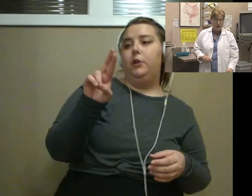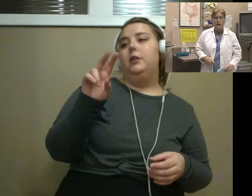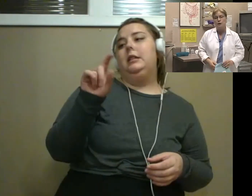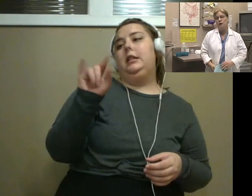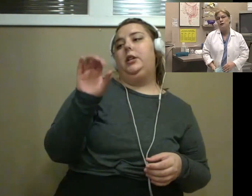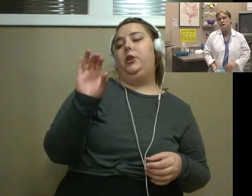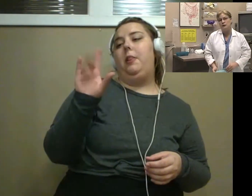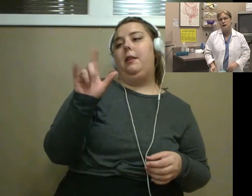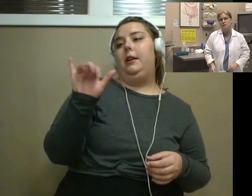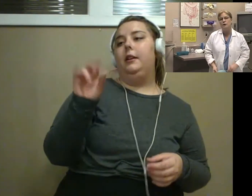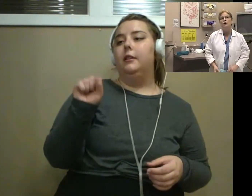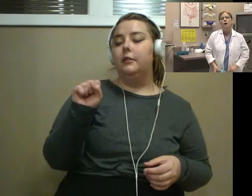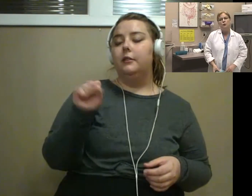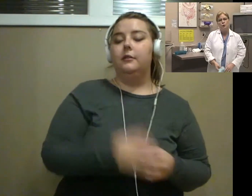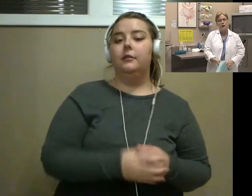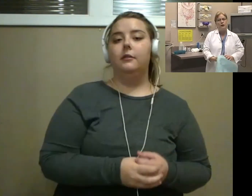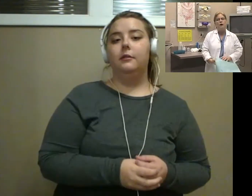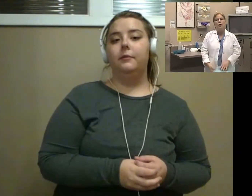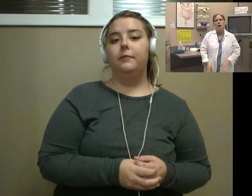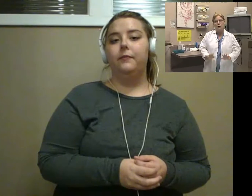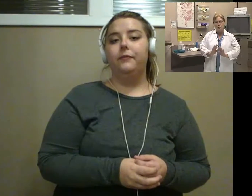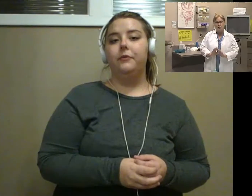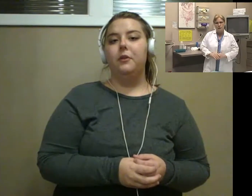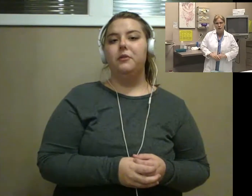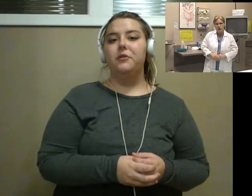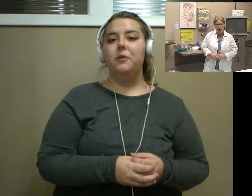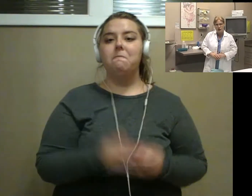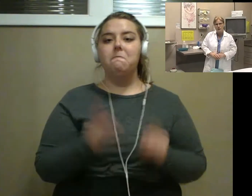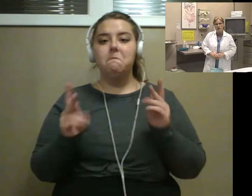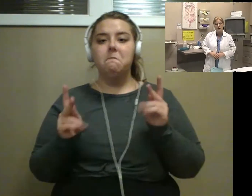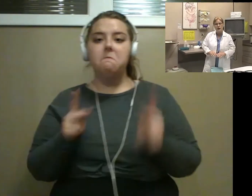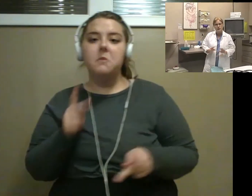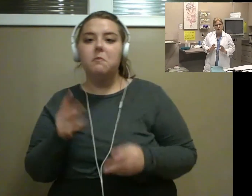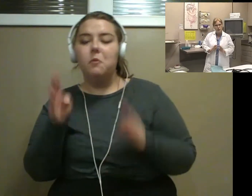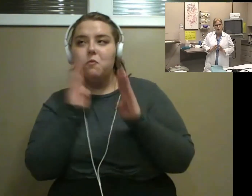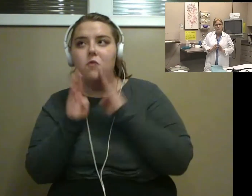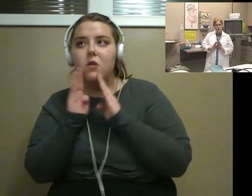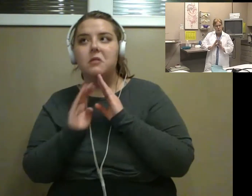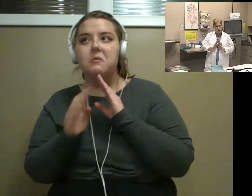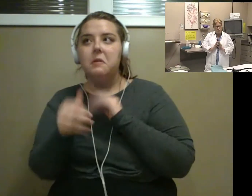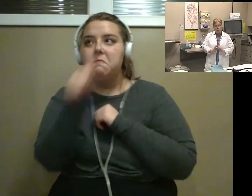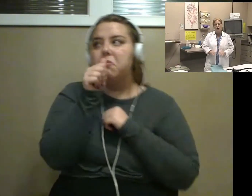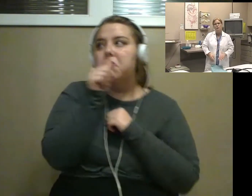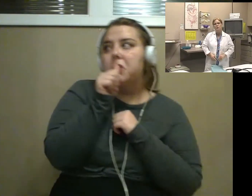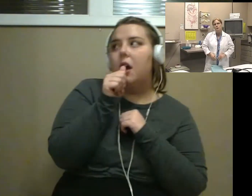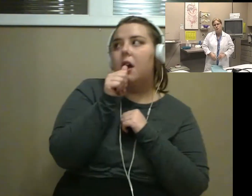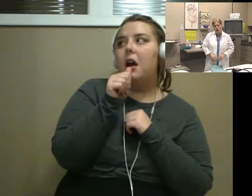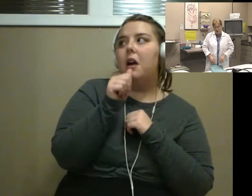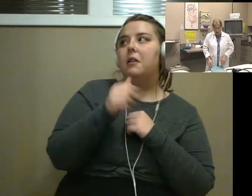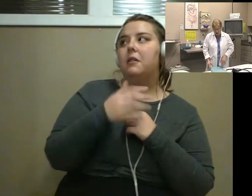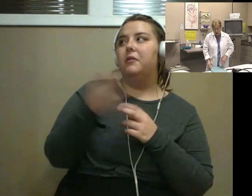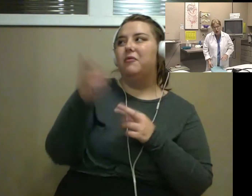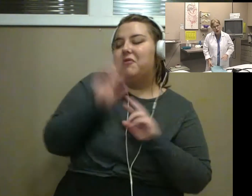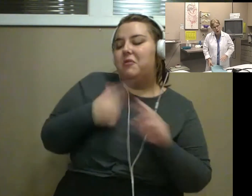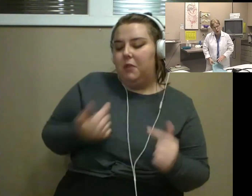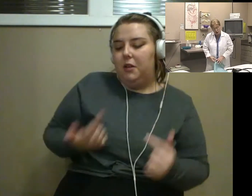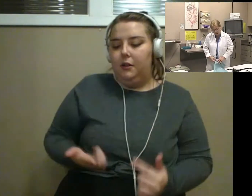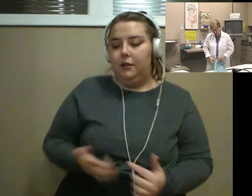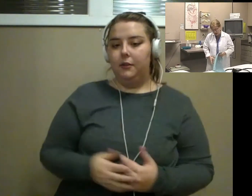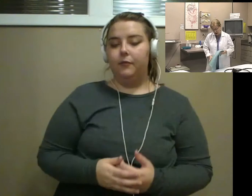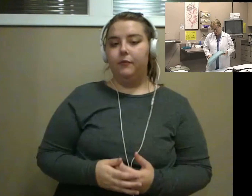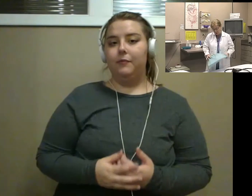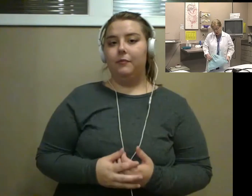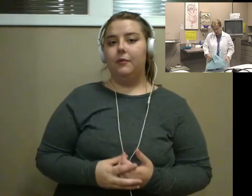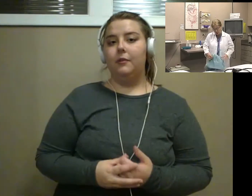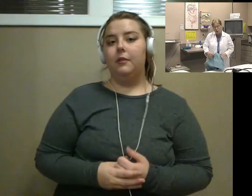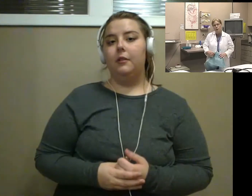and dignity during these exams. We are very cognizant of that and we do keep people's privacy. During